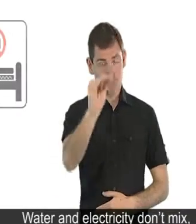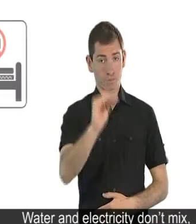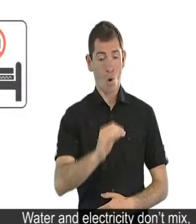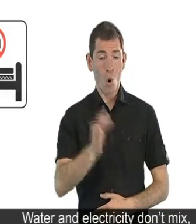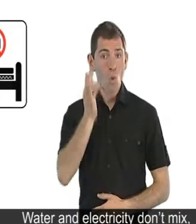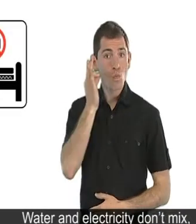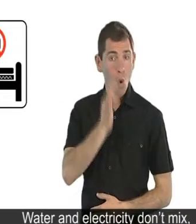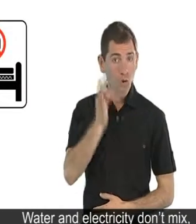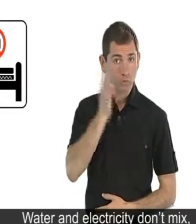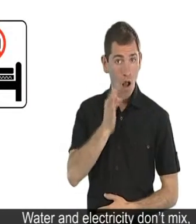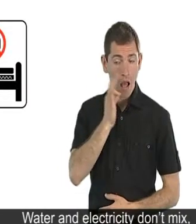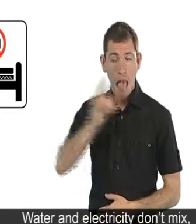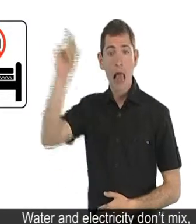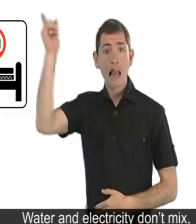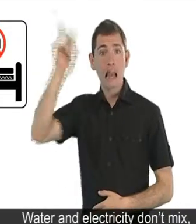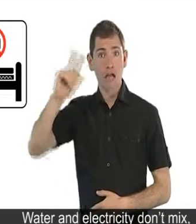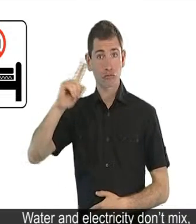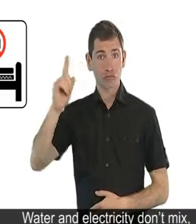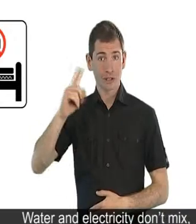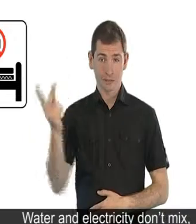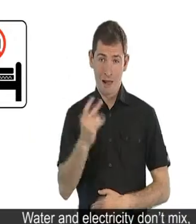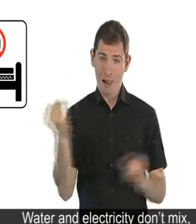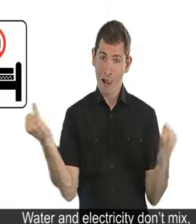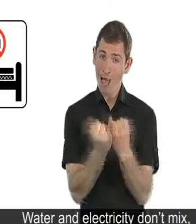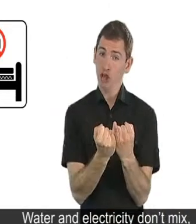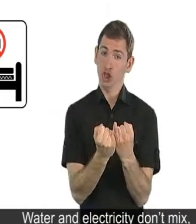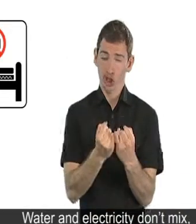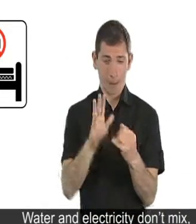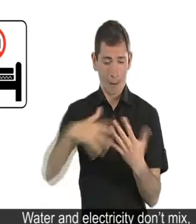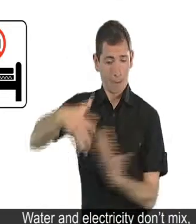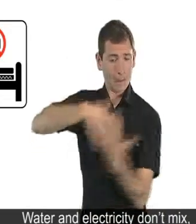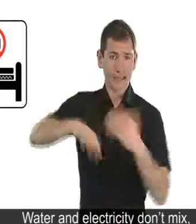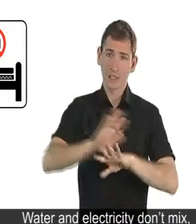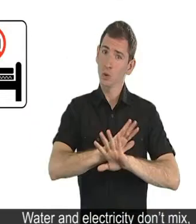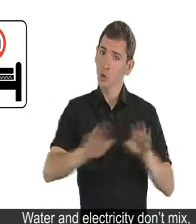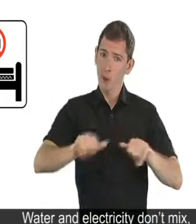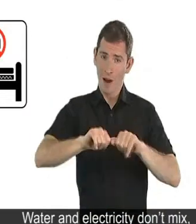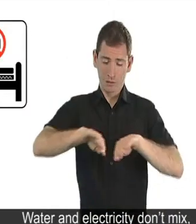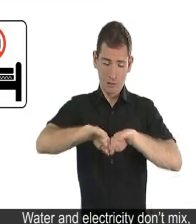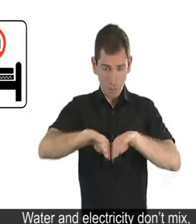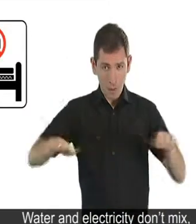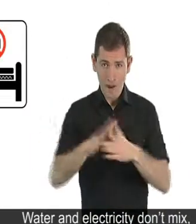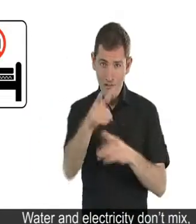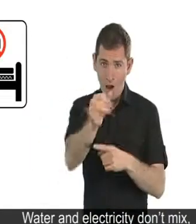Water and electricity don't mix, so avoid getting your electric blanket wet.